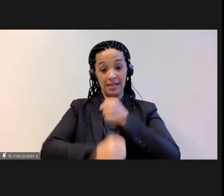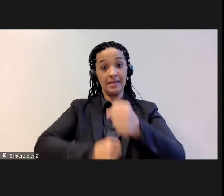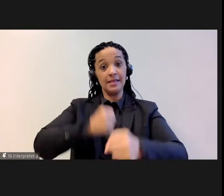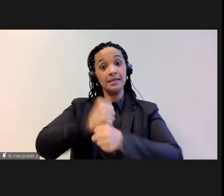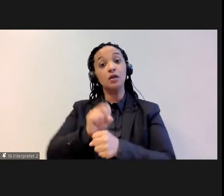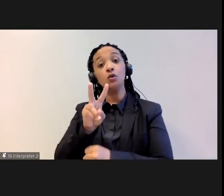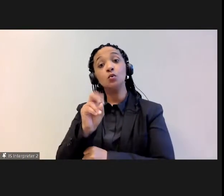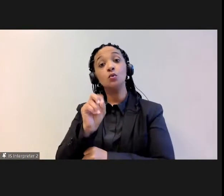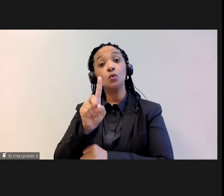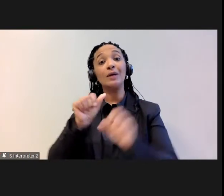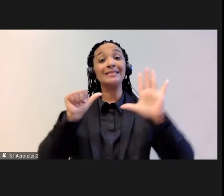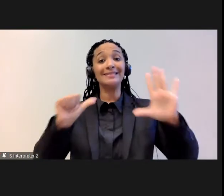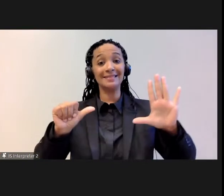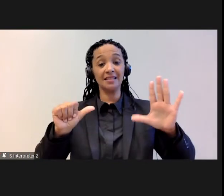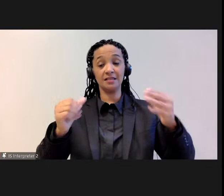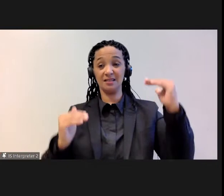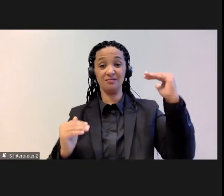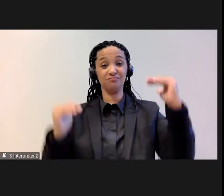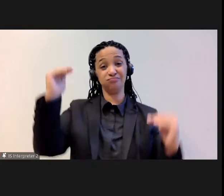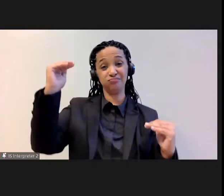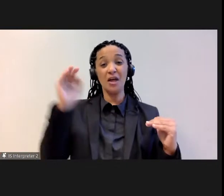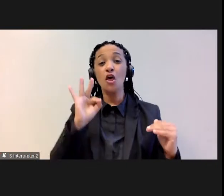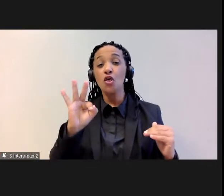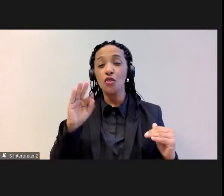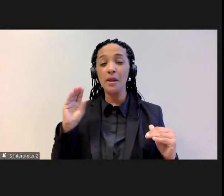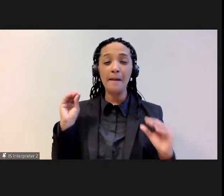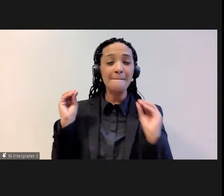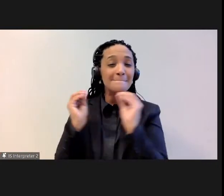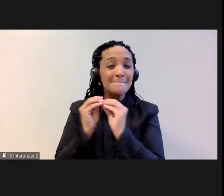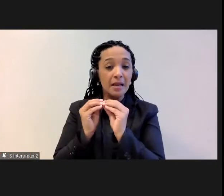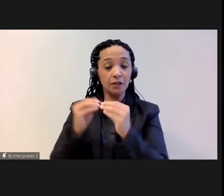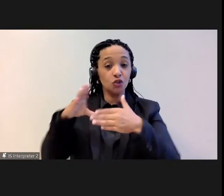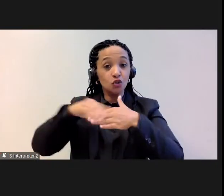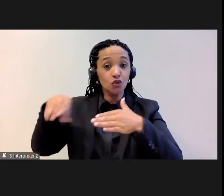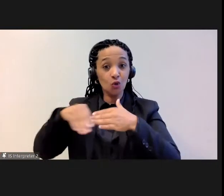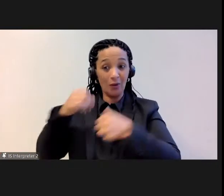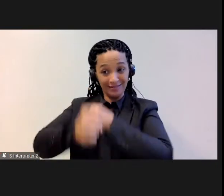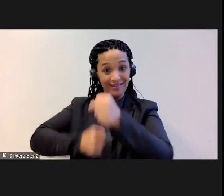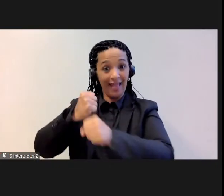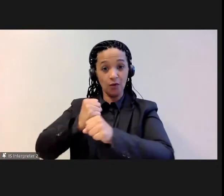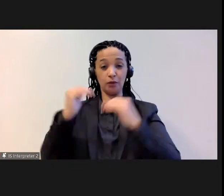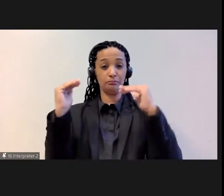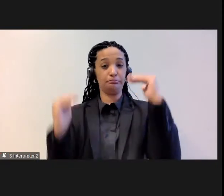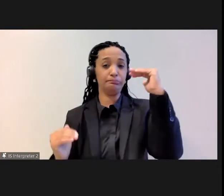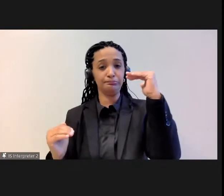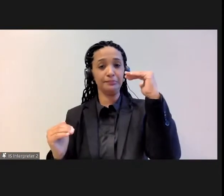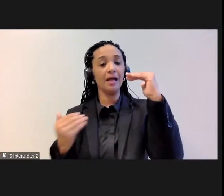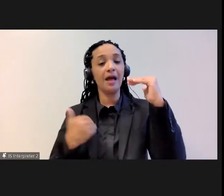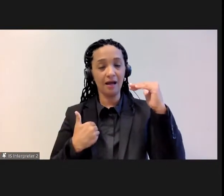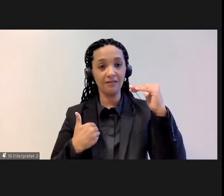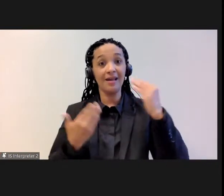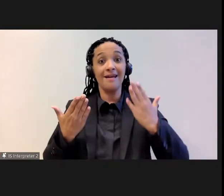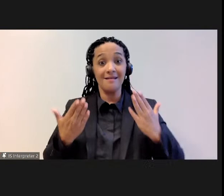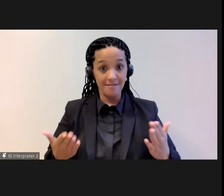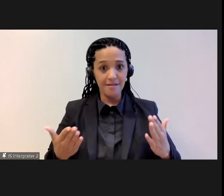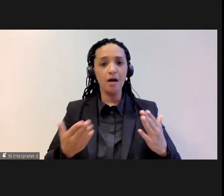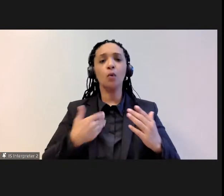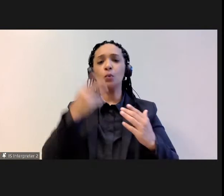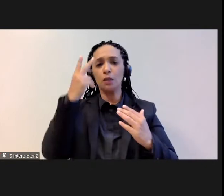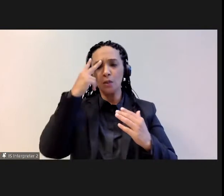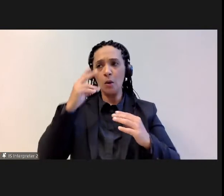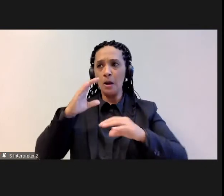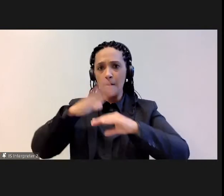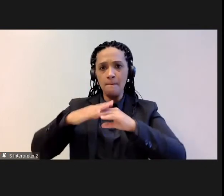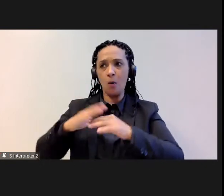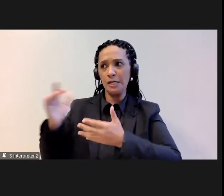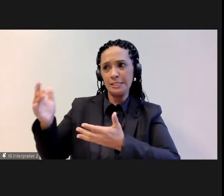had a financial gap of $3 billion annually that was actually needed. And again, through mobilization, we had a